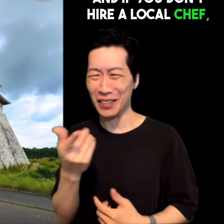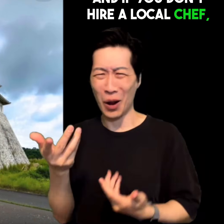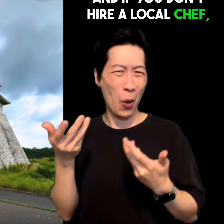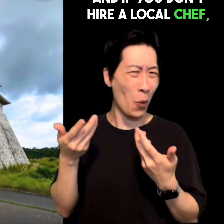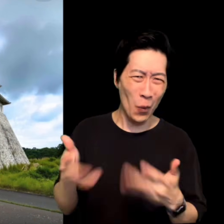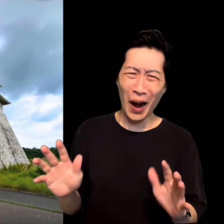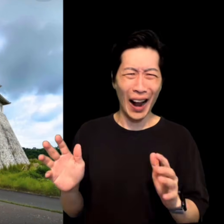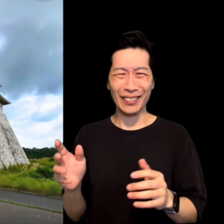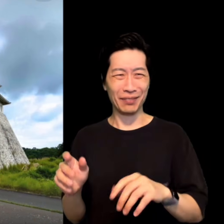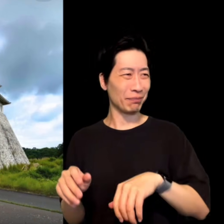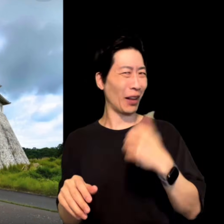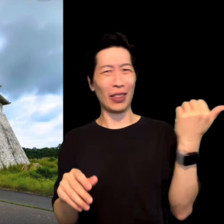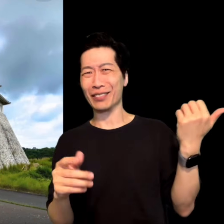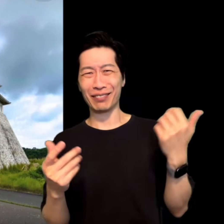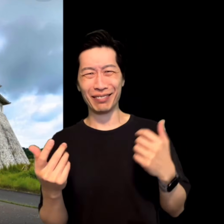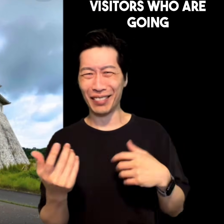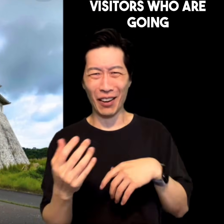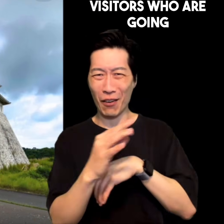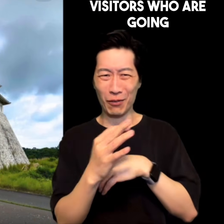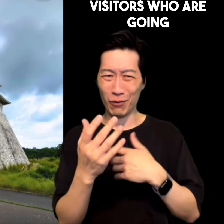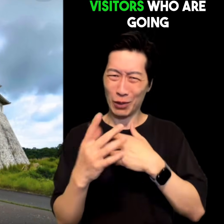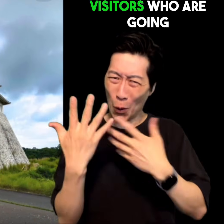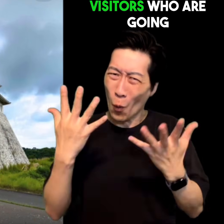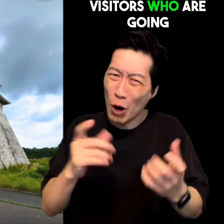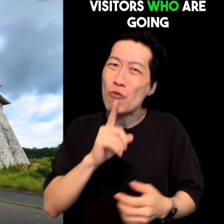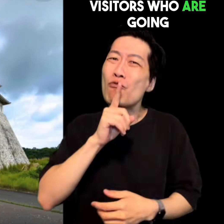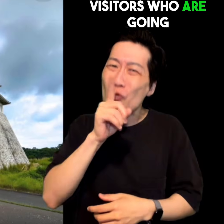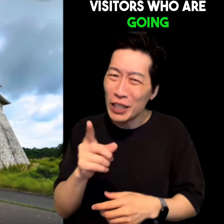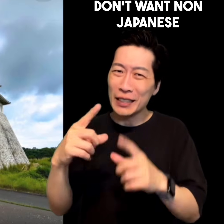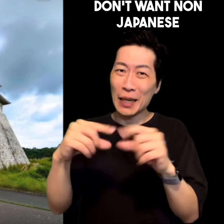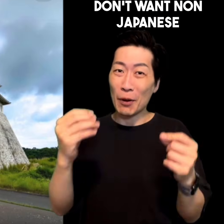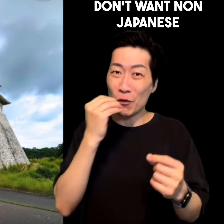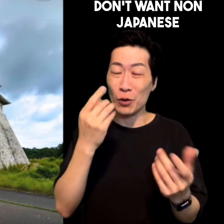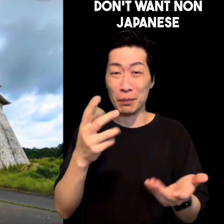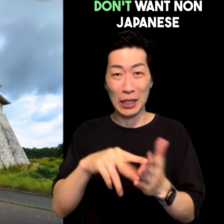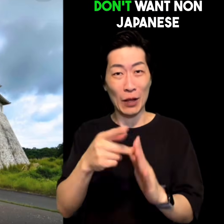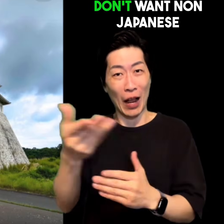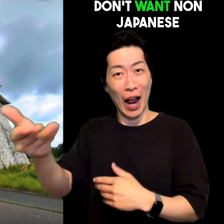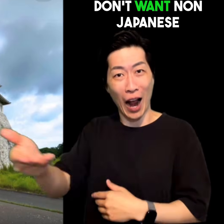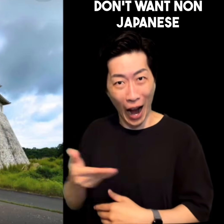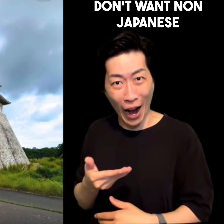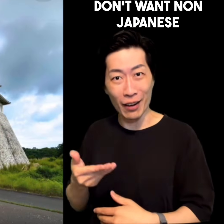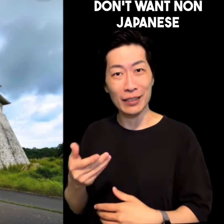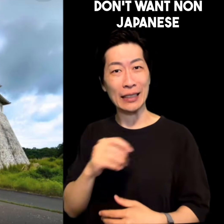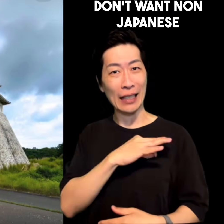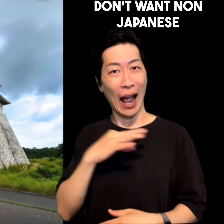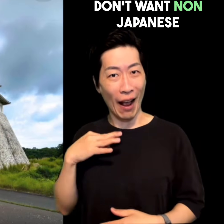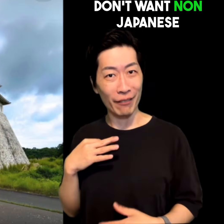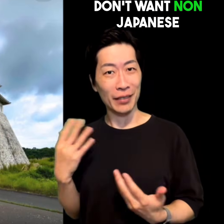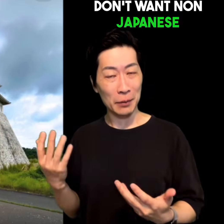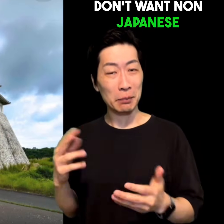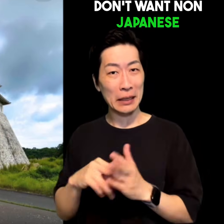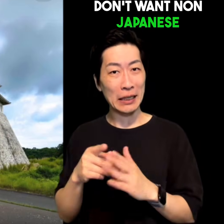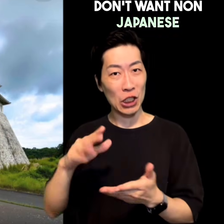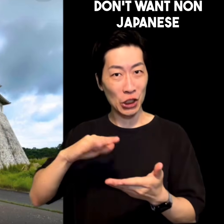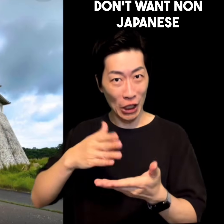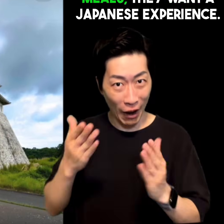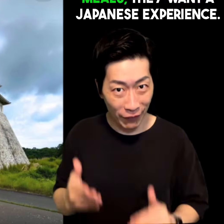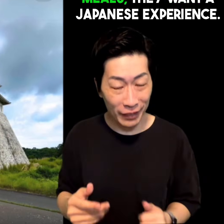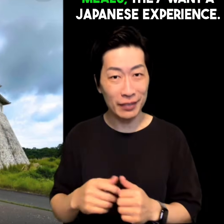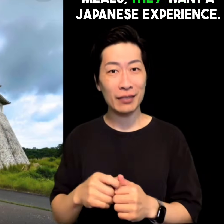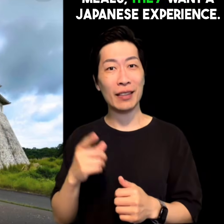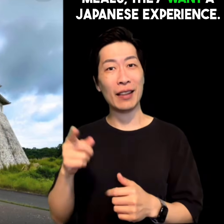local chef, you're going to have visitors who are going to come and they don't want